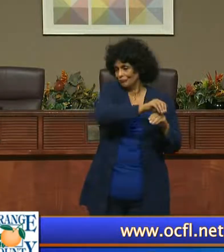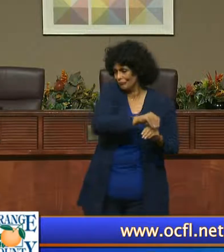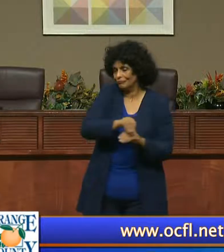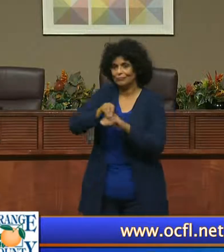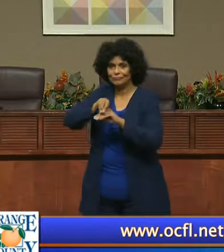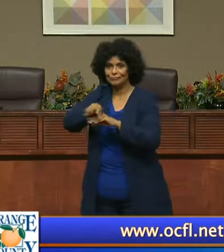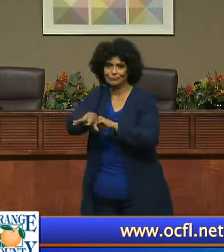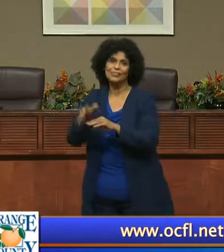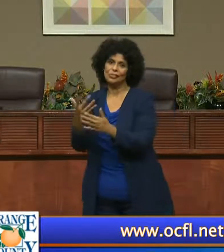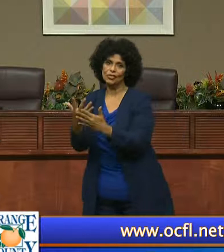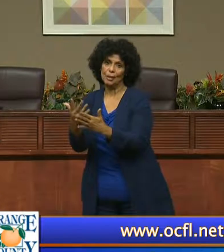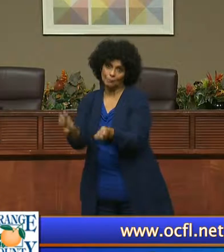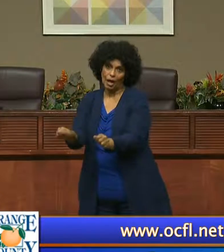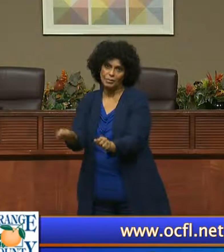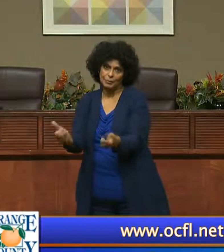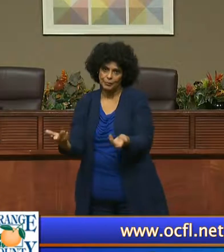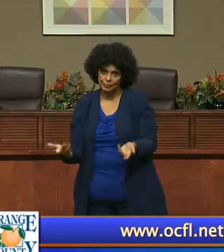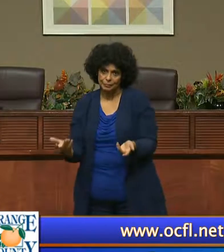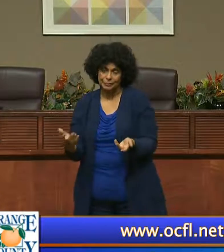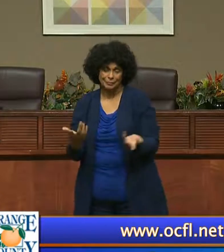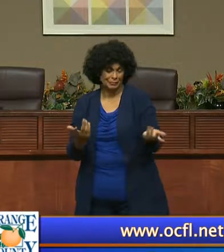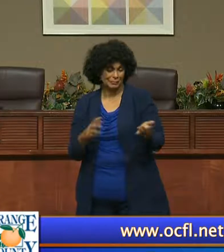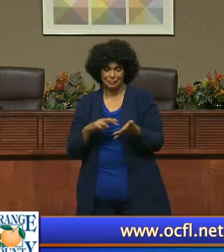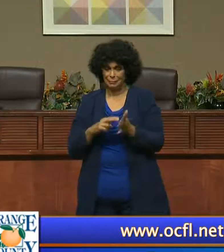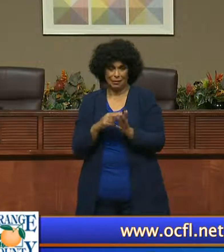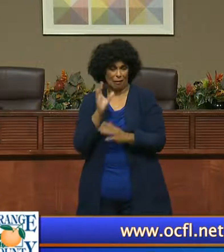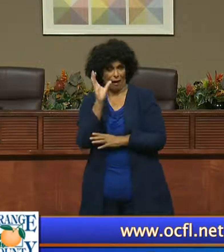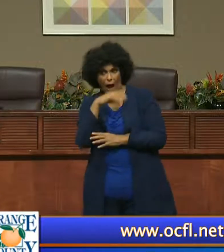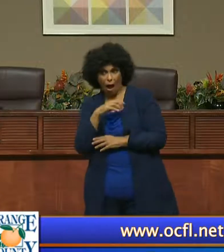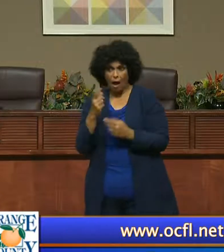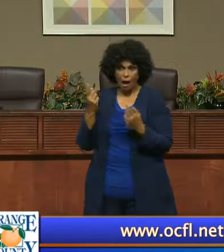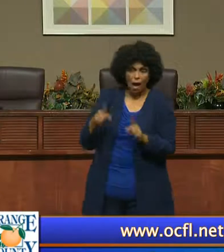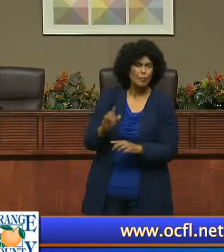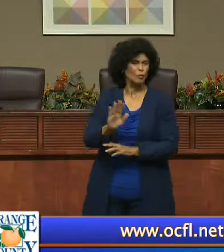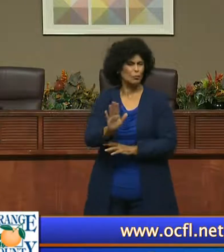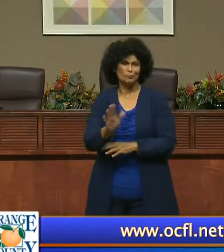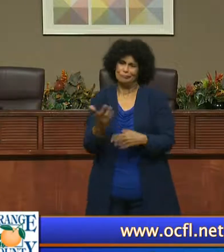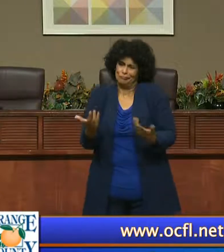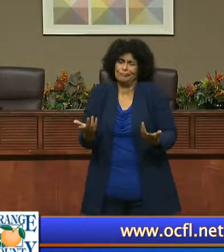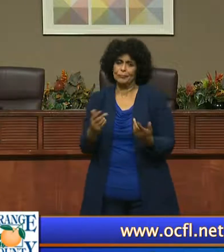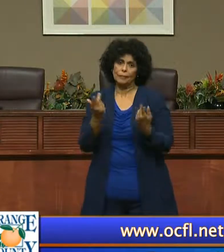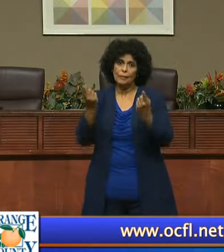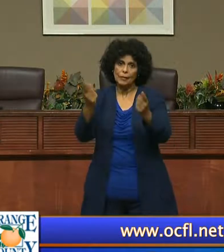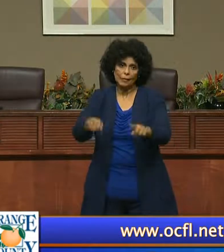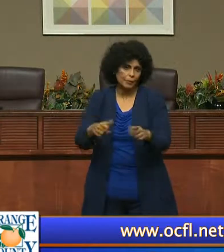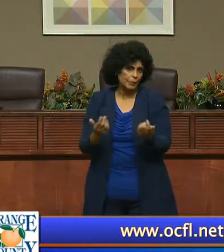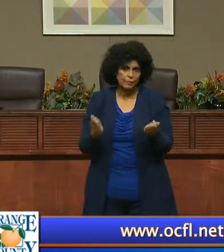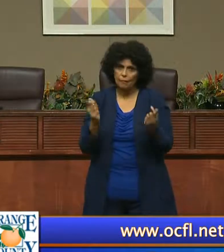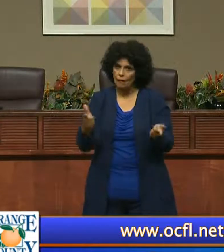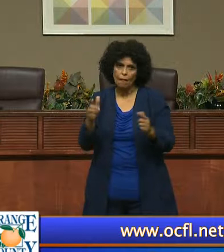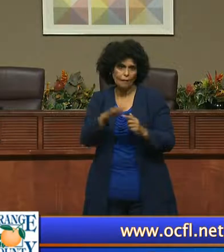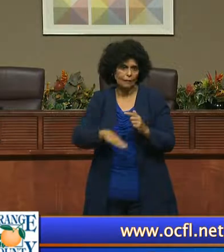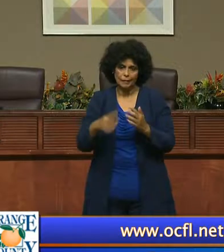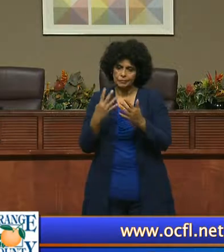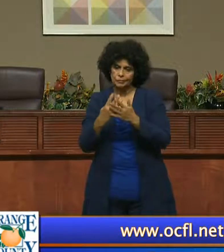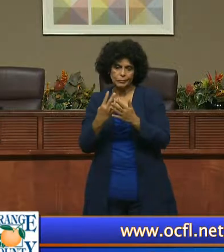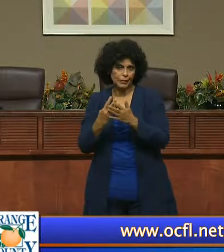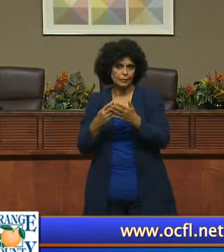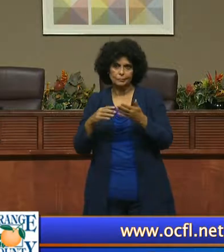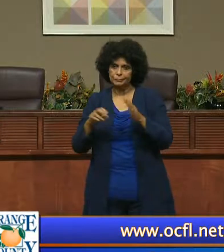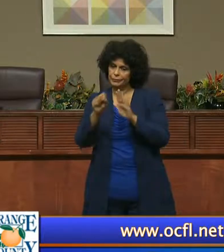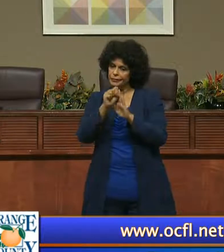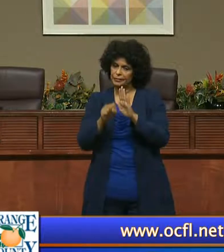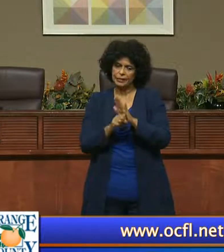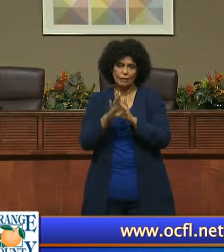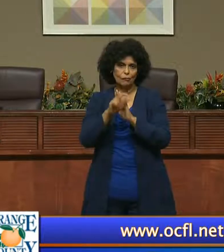jail. This is not uncommon. Every correctional facility just about in the state of Florida now has some